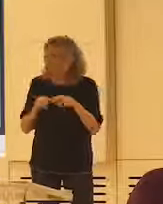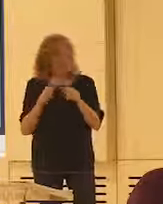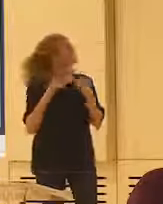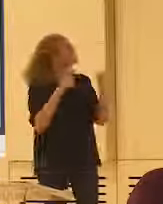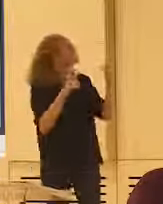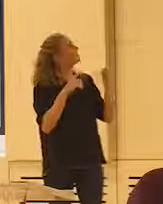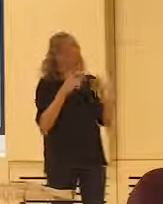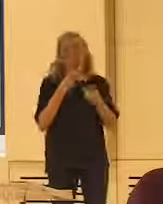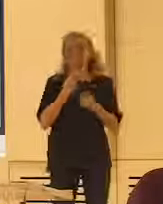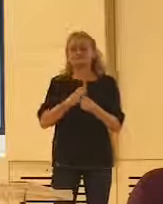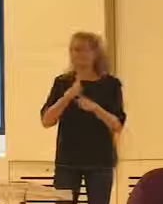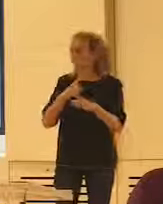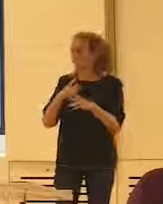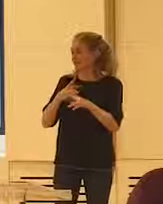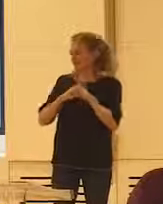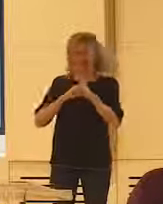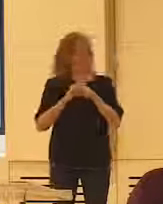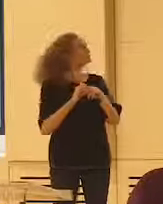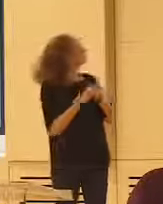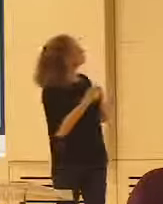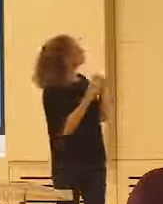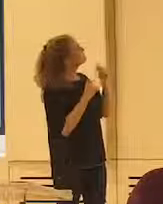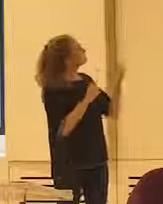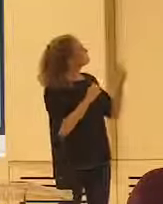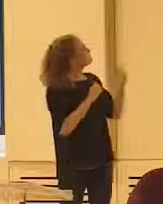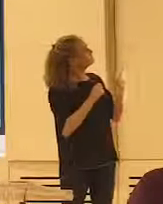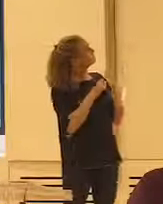Self-care, do you? Okay, self-care.